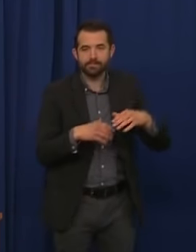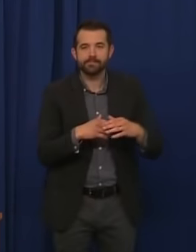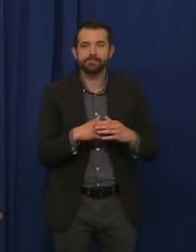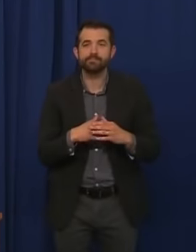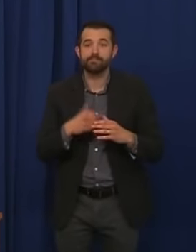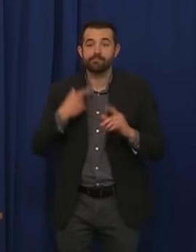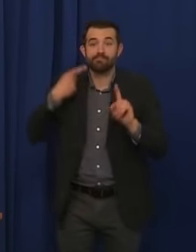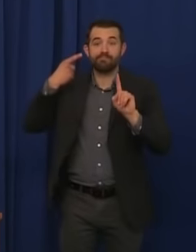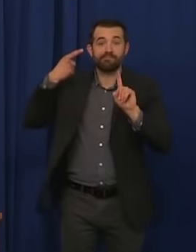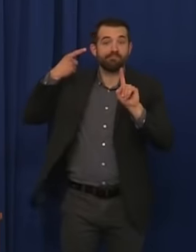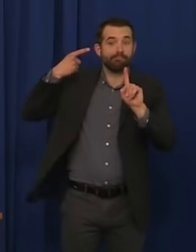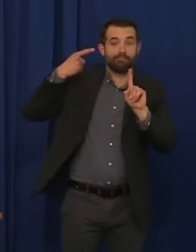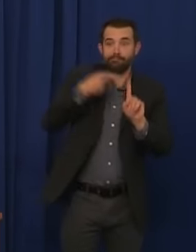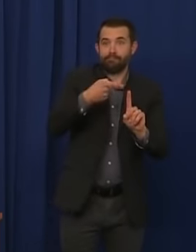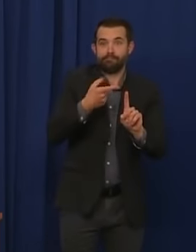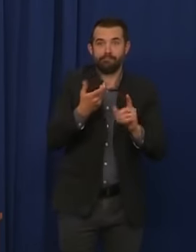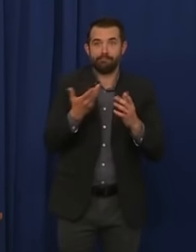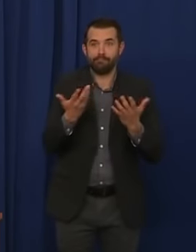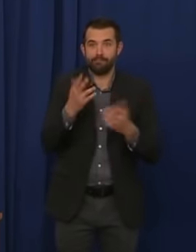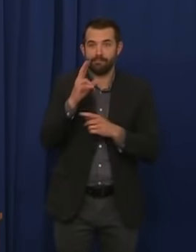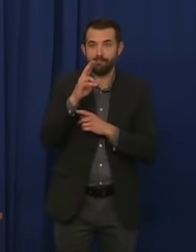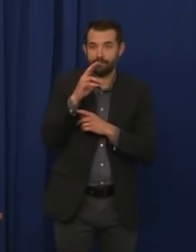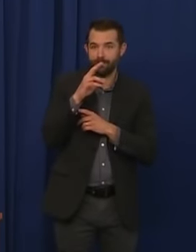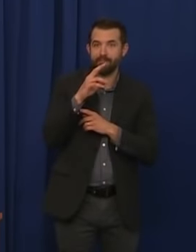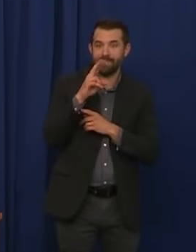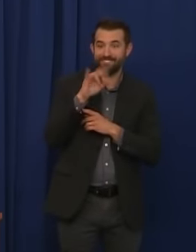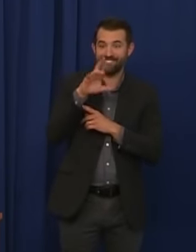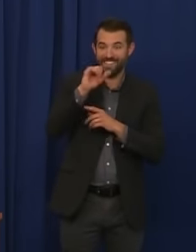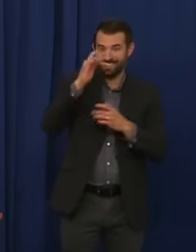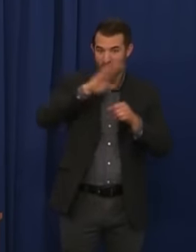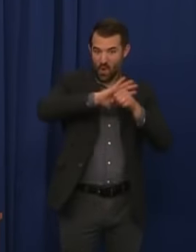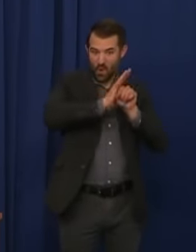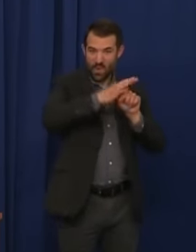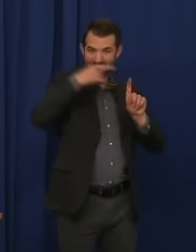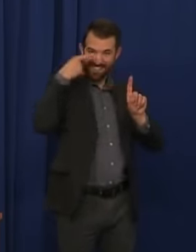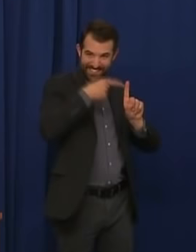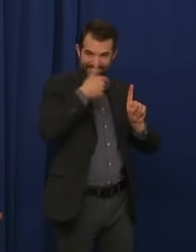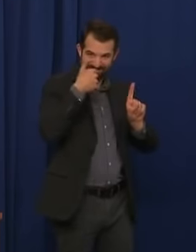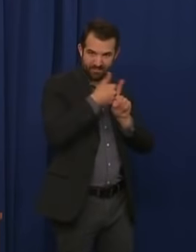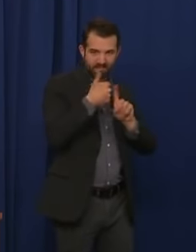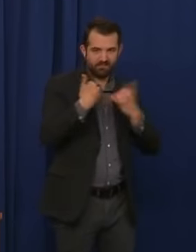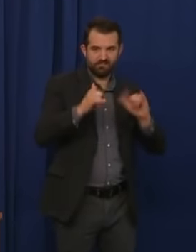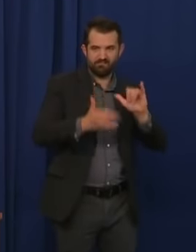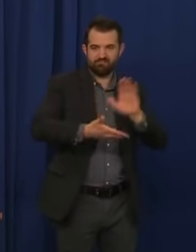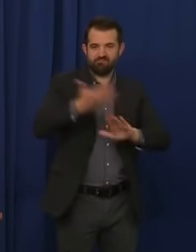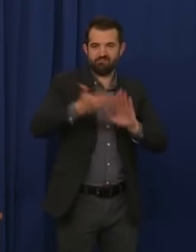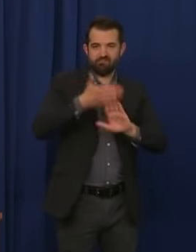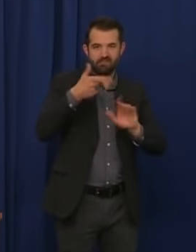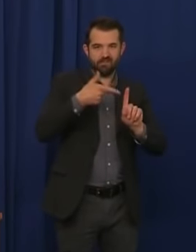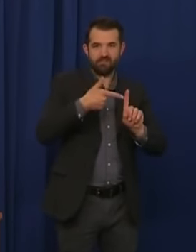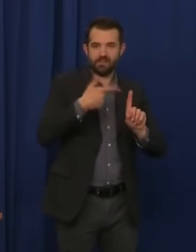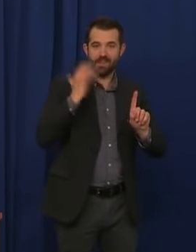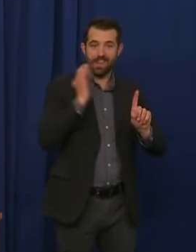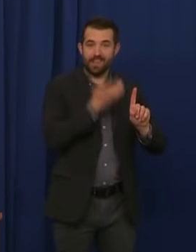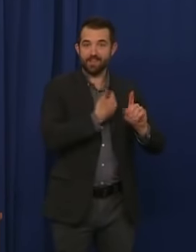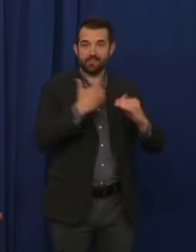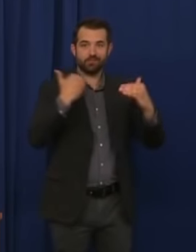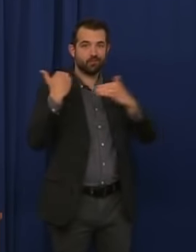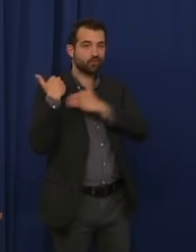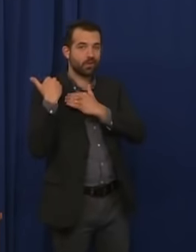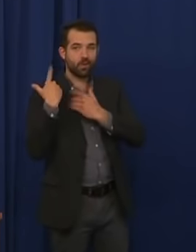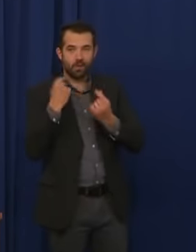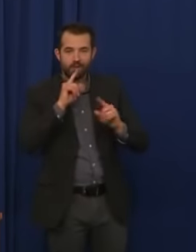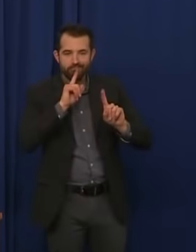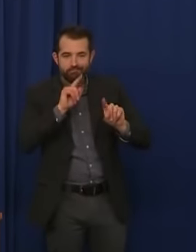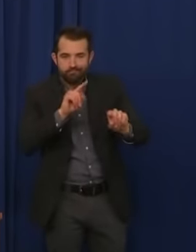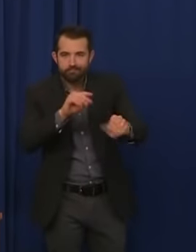the virus does as the virus does. Our job is to respond to it. We can't really control what the virus is